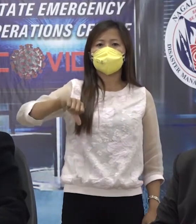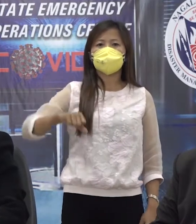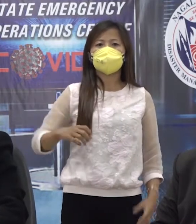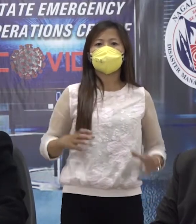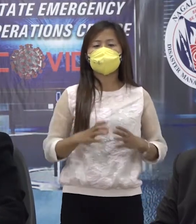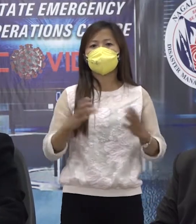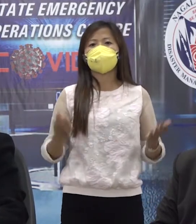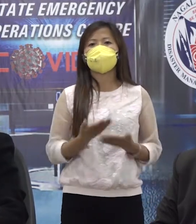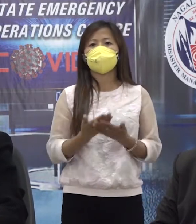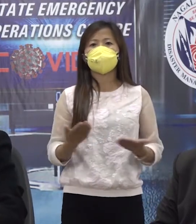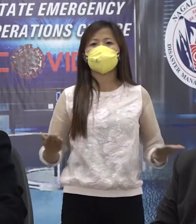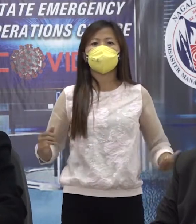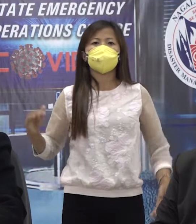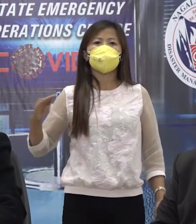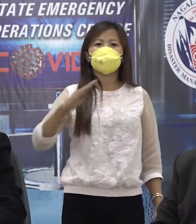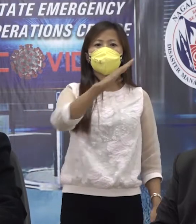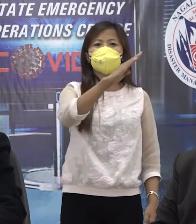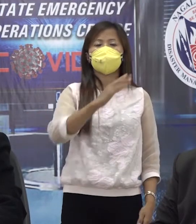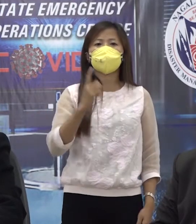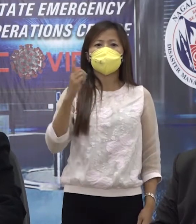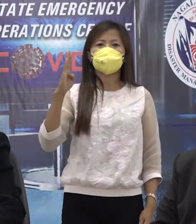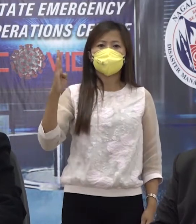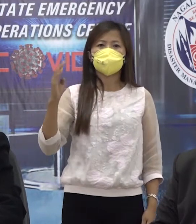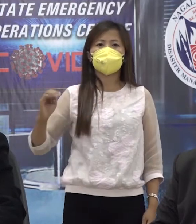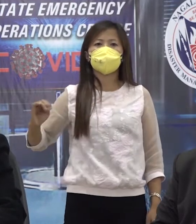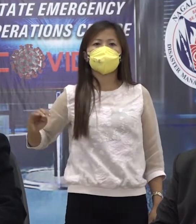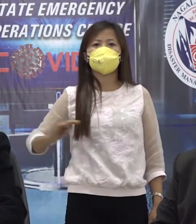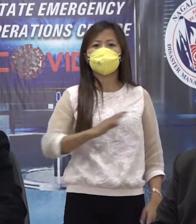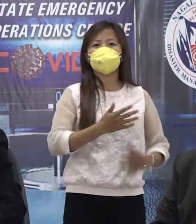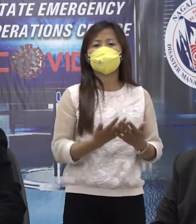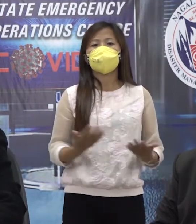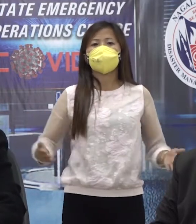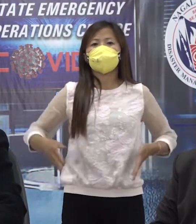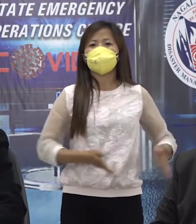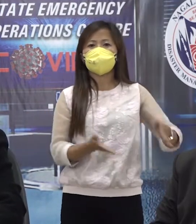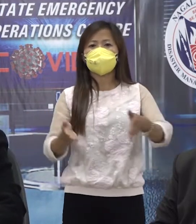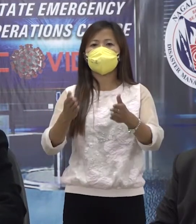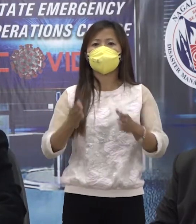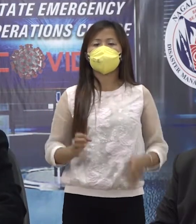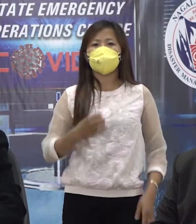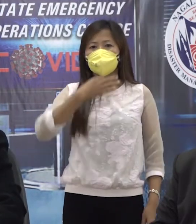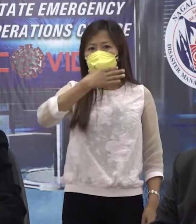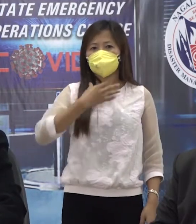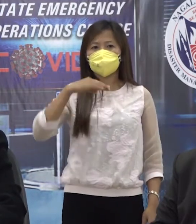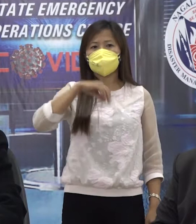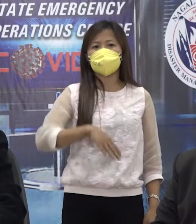consignments by air and 13 consignments by road of